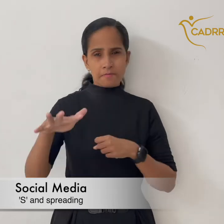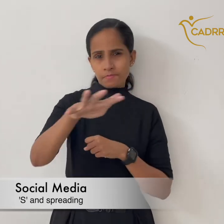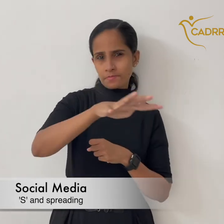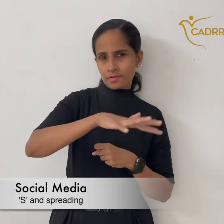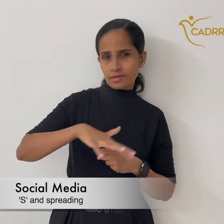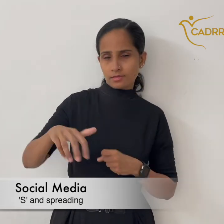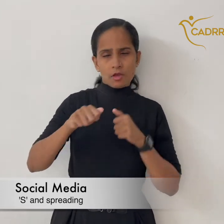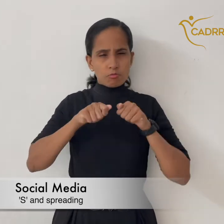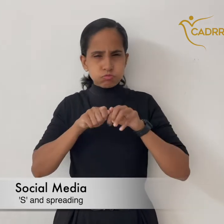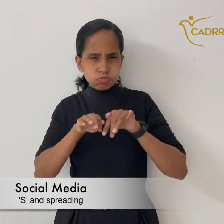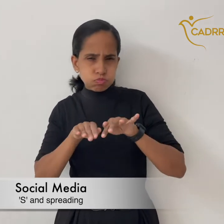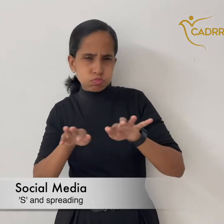Social media.